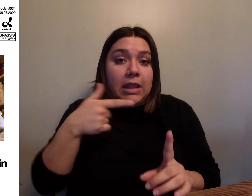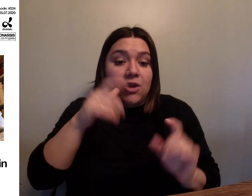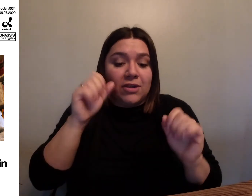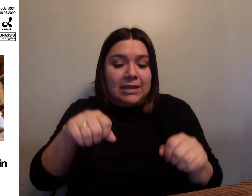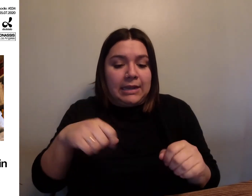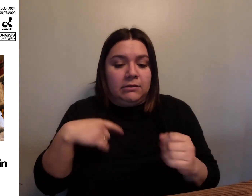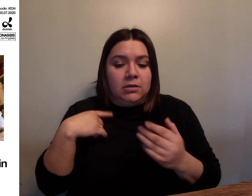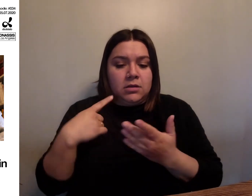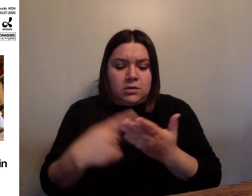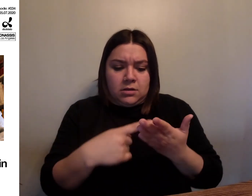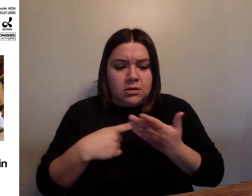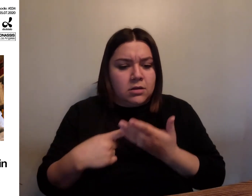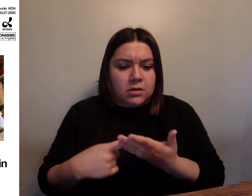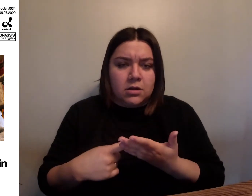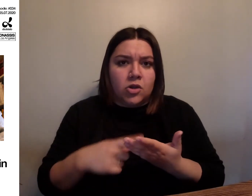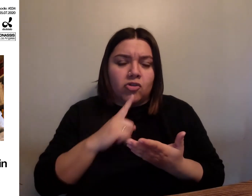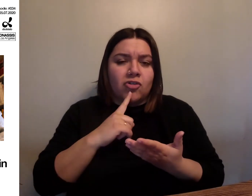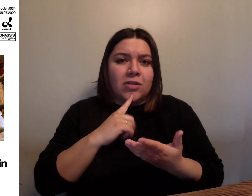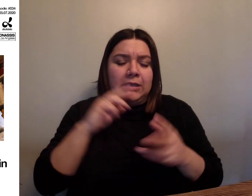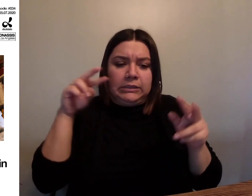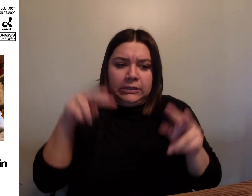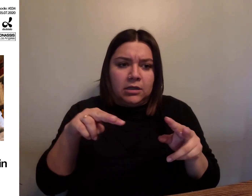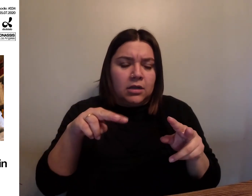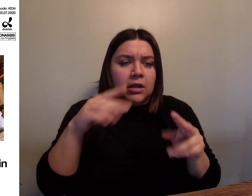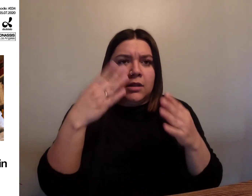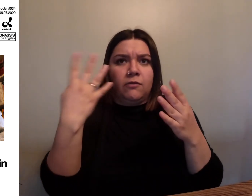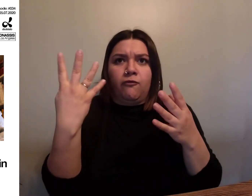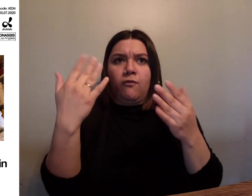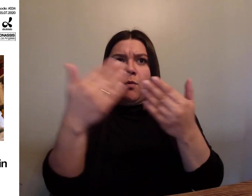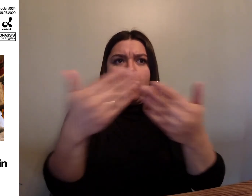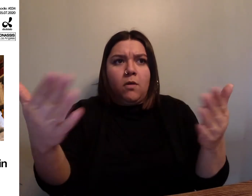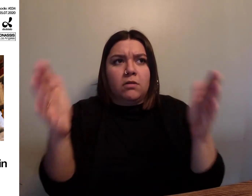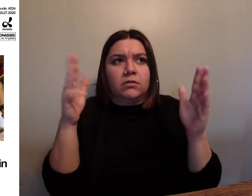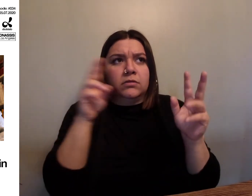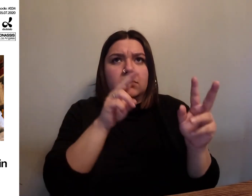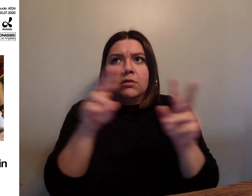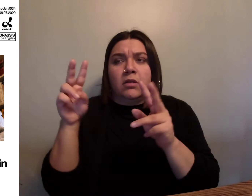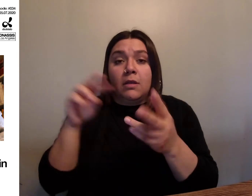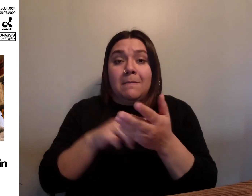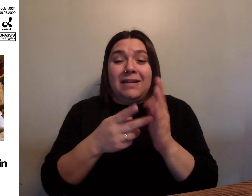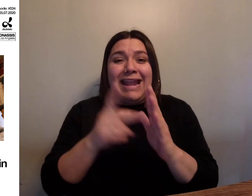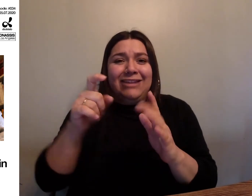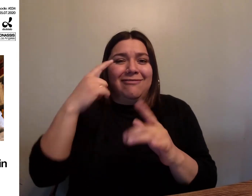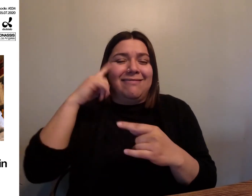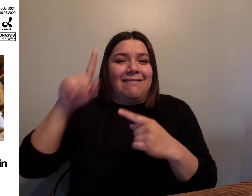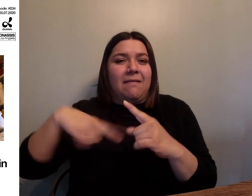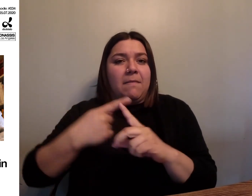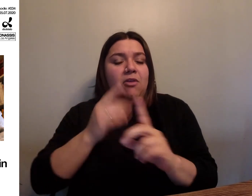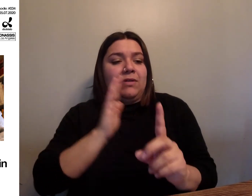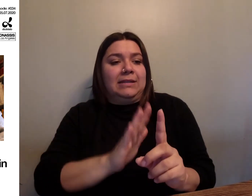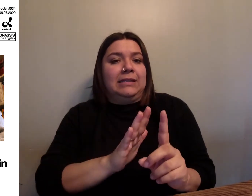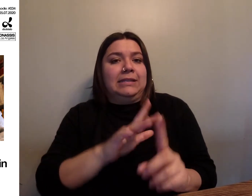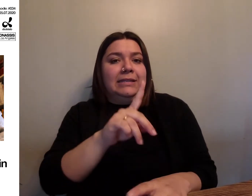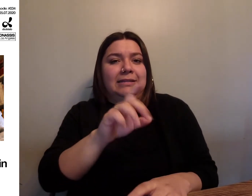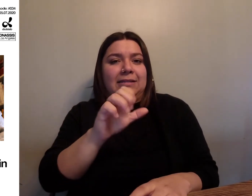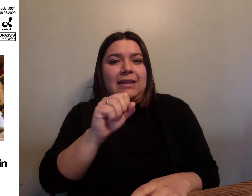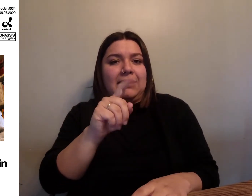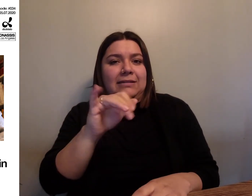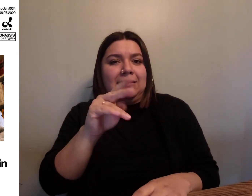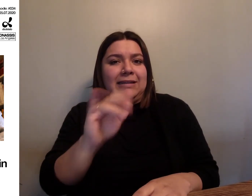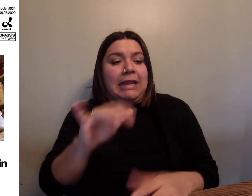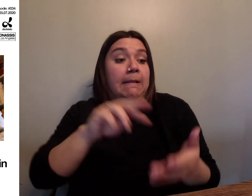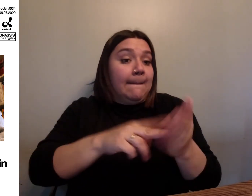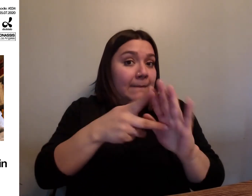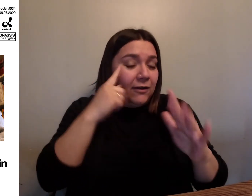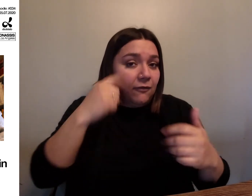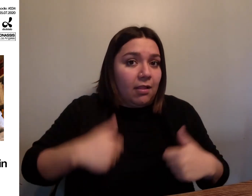is confronting, looking, staring at the four walls. He's confronting his own destiny, the